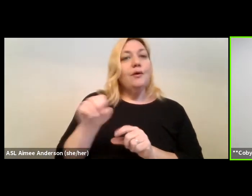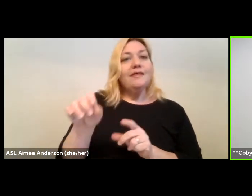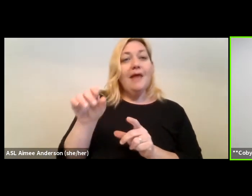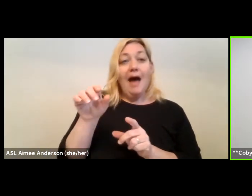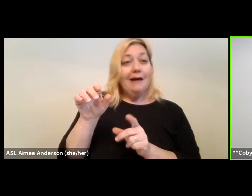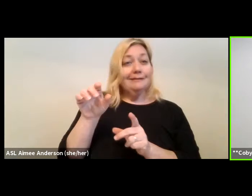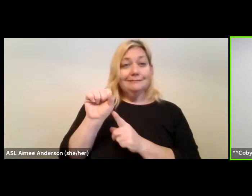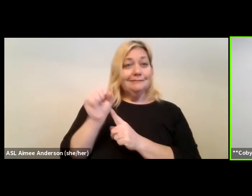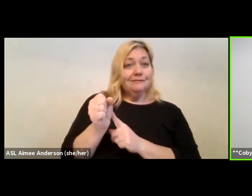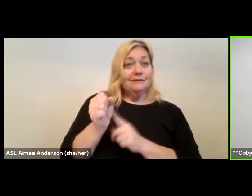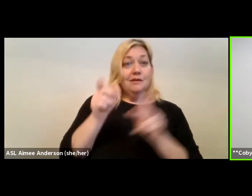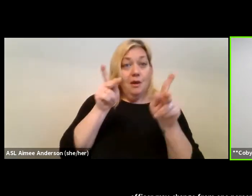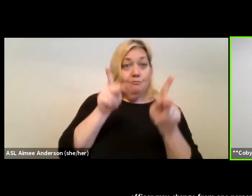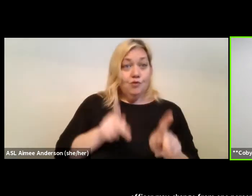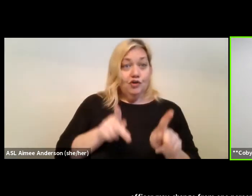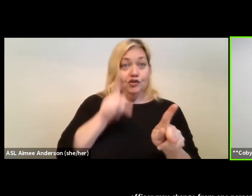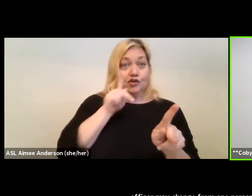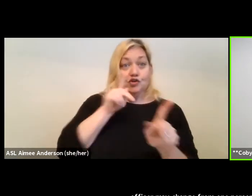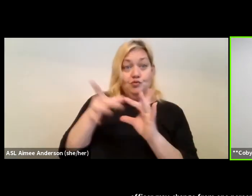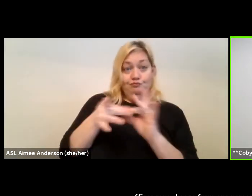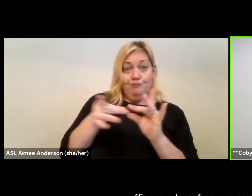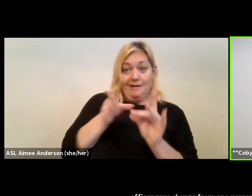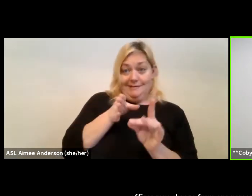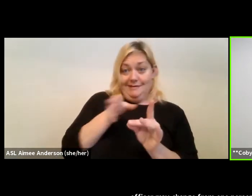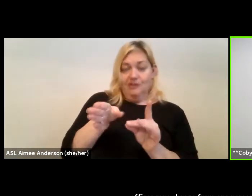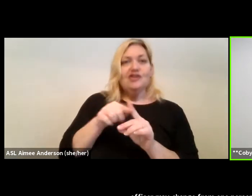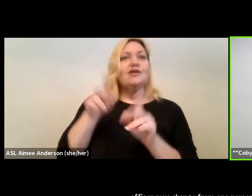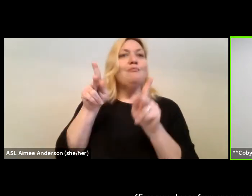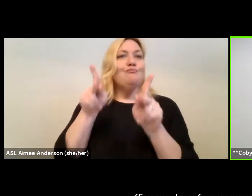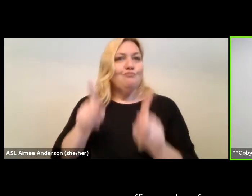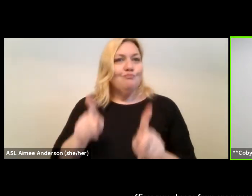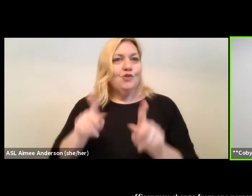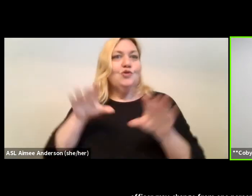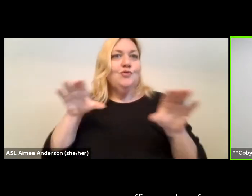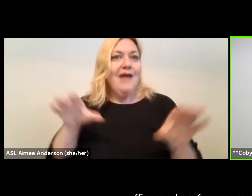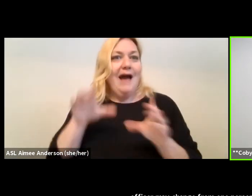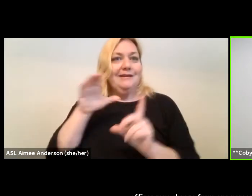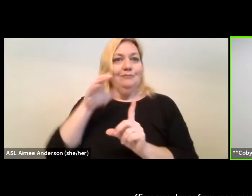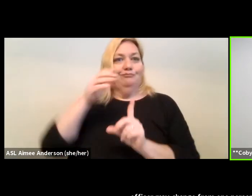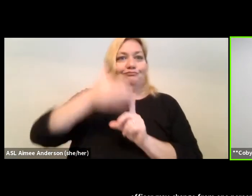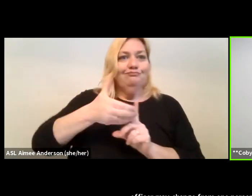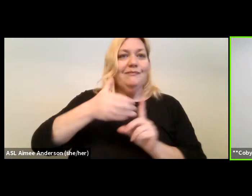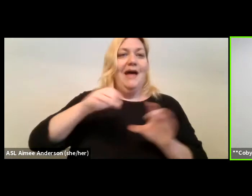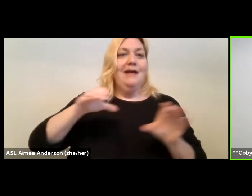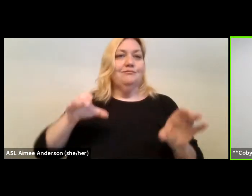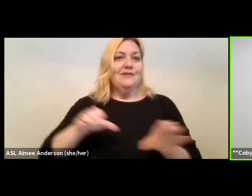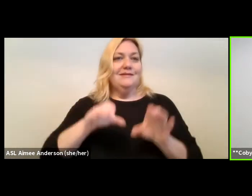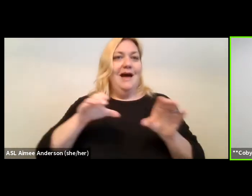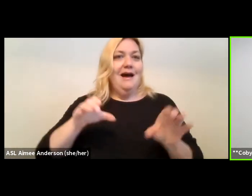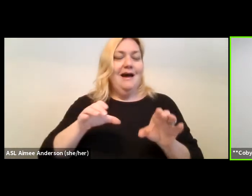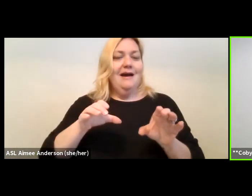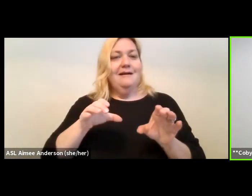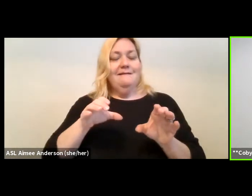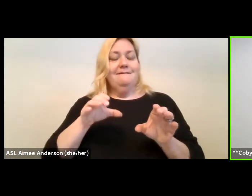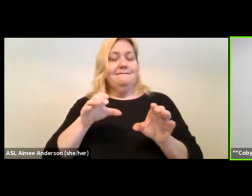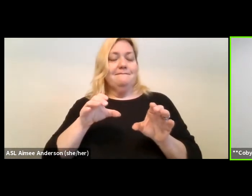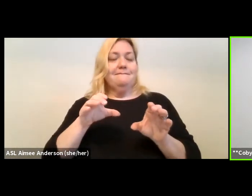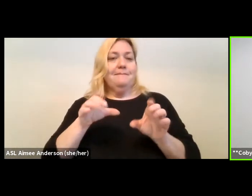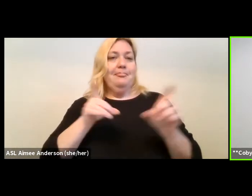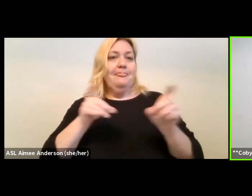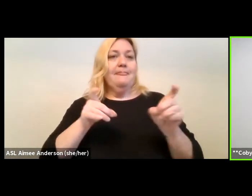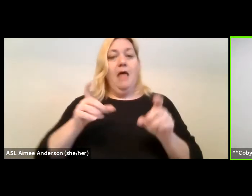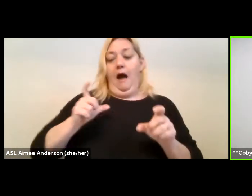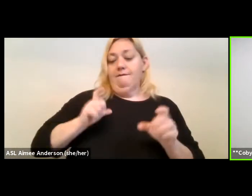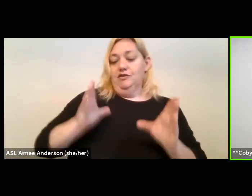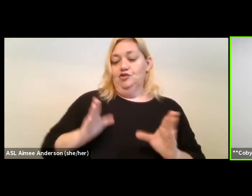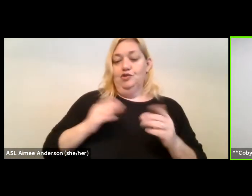the person you ought to be messaging is the person who is acting as the presiding officer during that part of the agenda. So in this